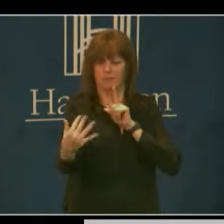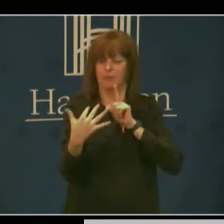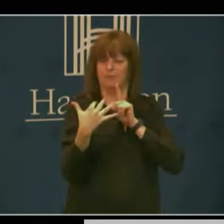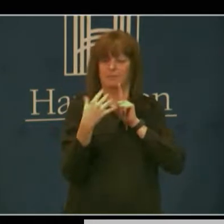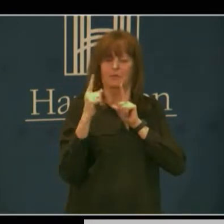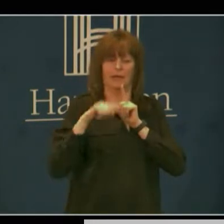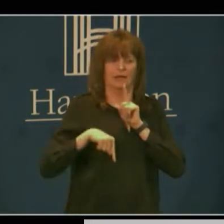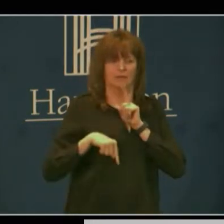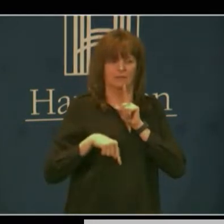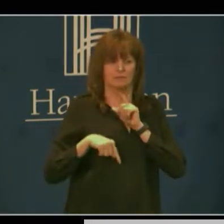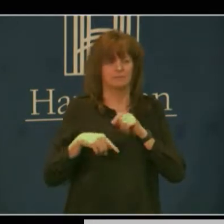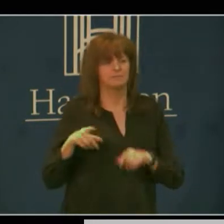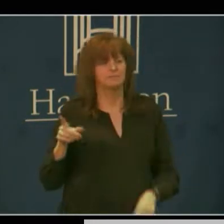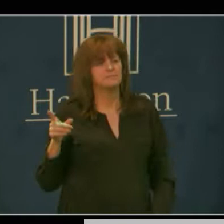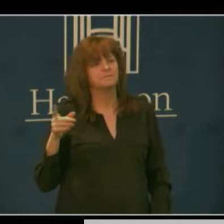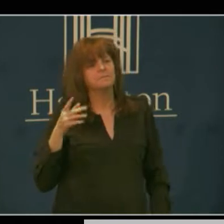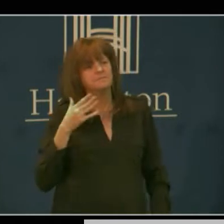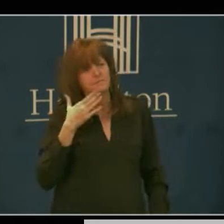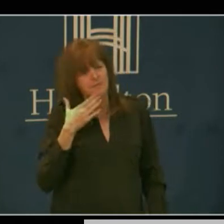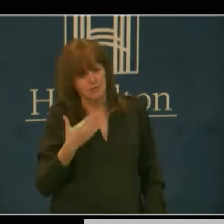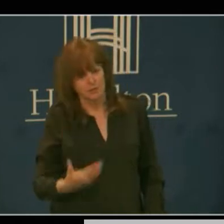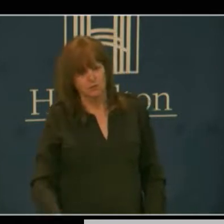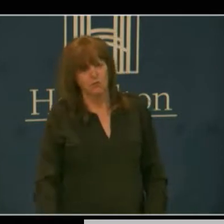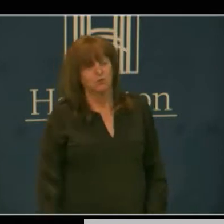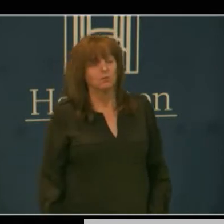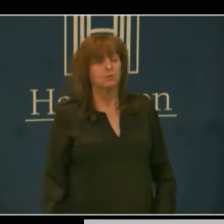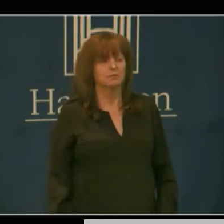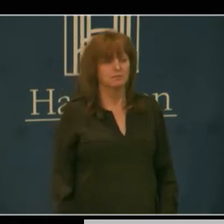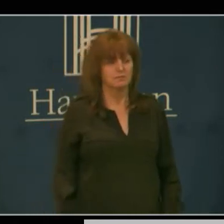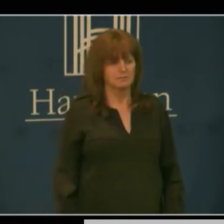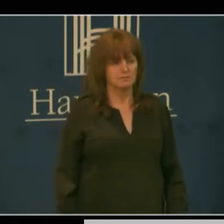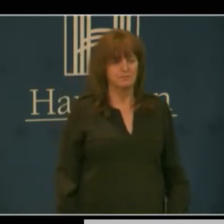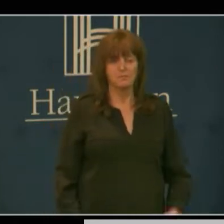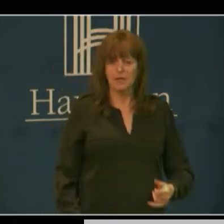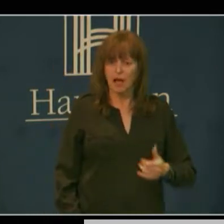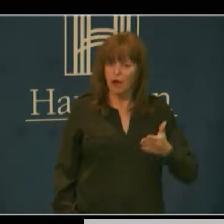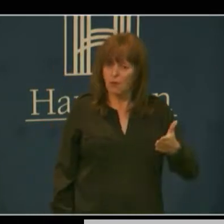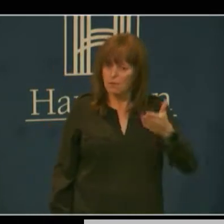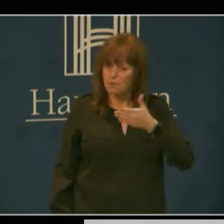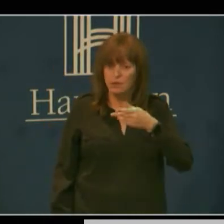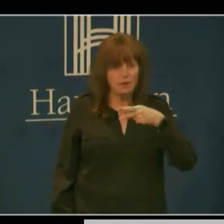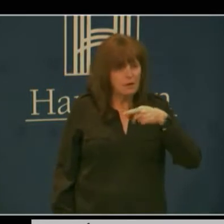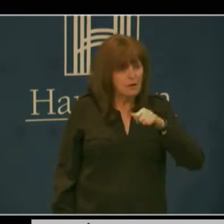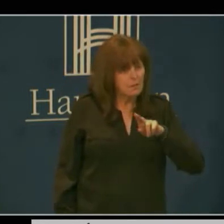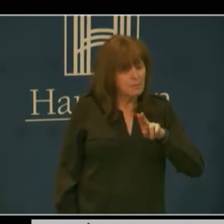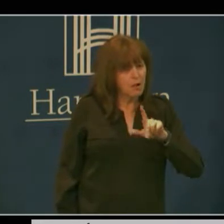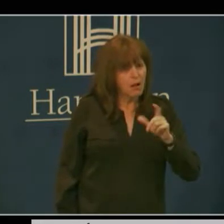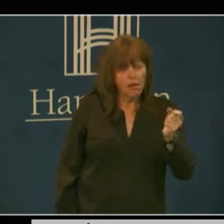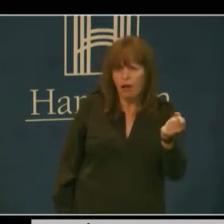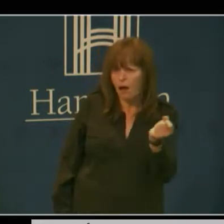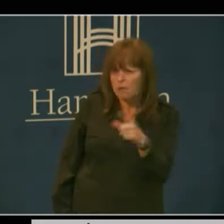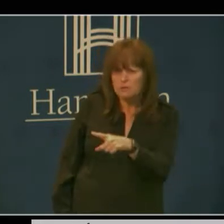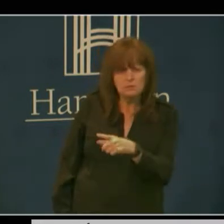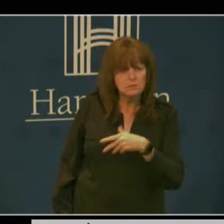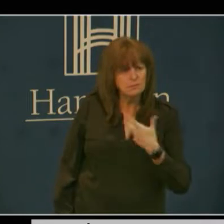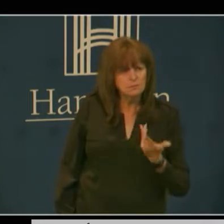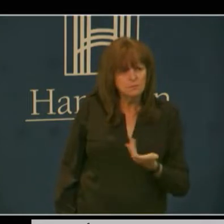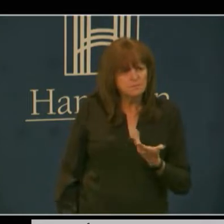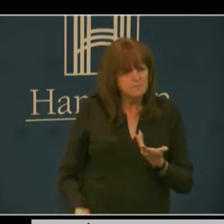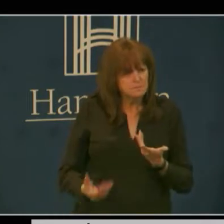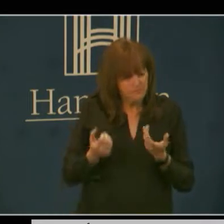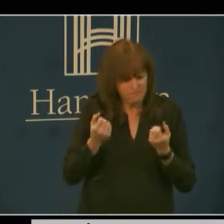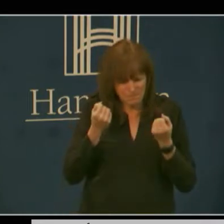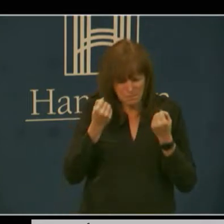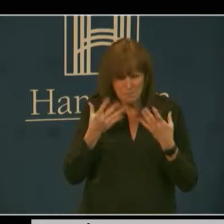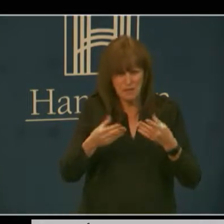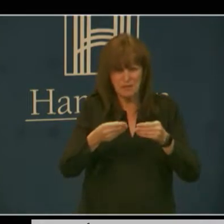thank you very much. We will now continue on with Paul Johnson. Paul, we have received hundreds of questions over the